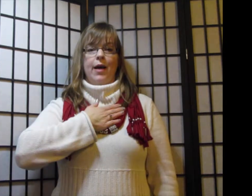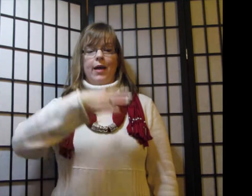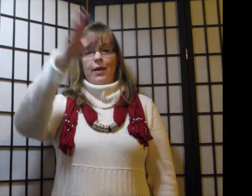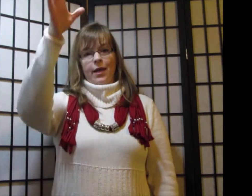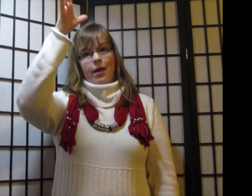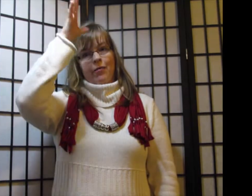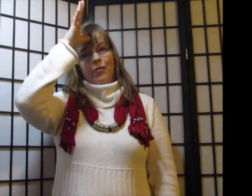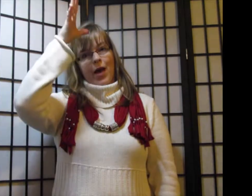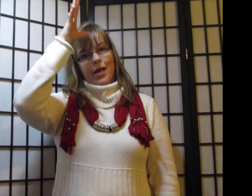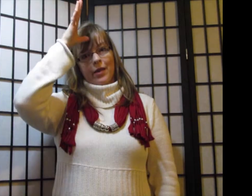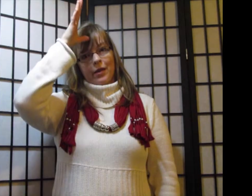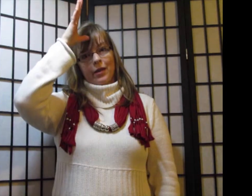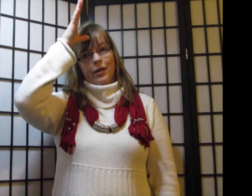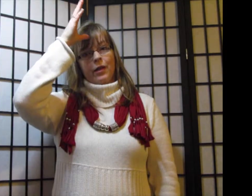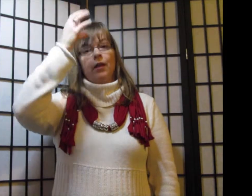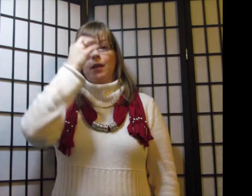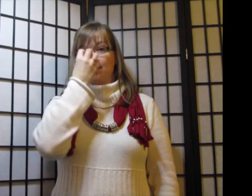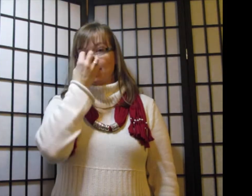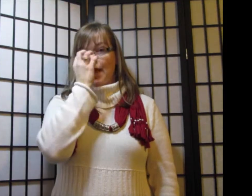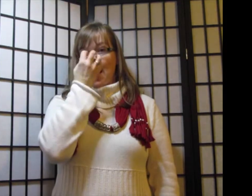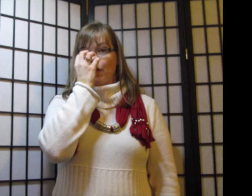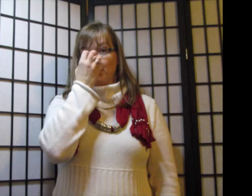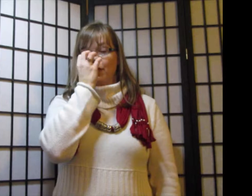My father is a clown.